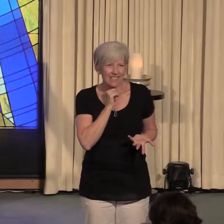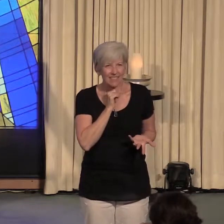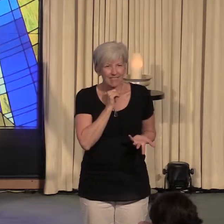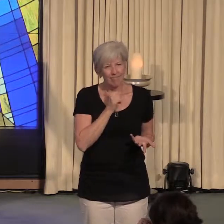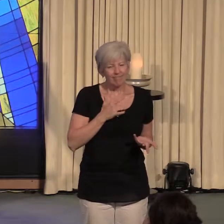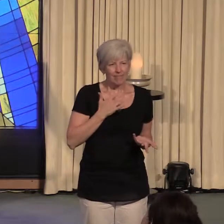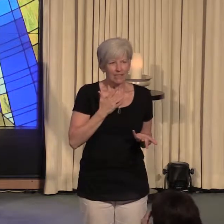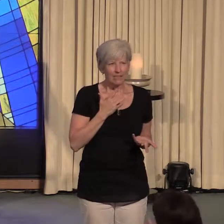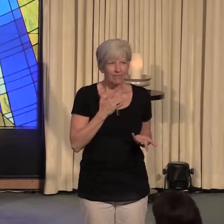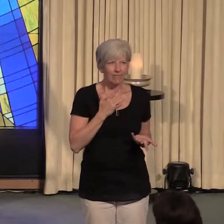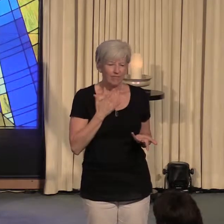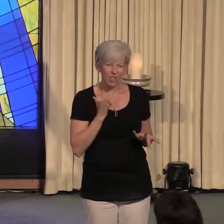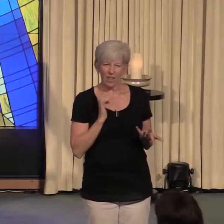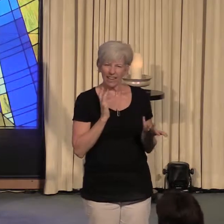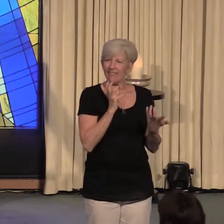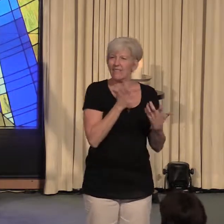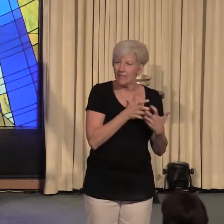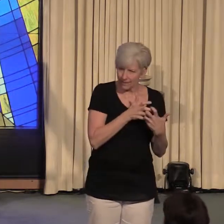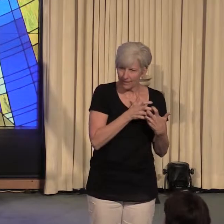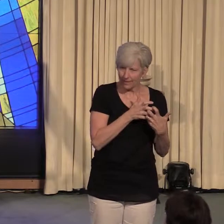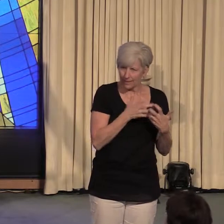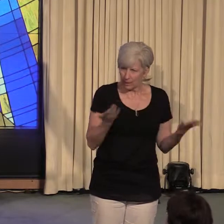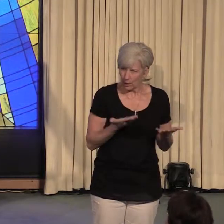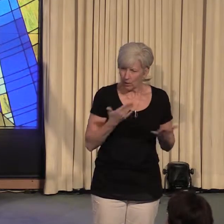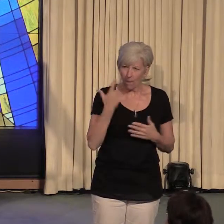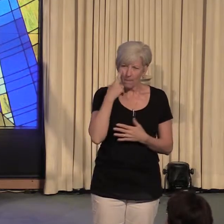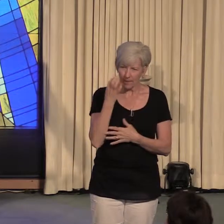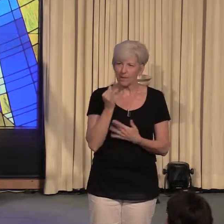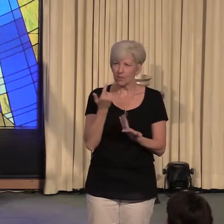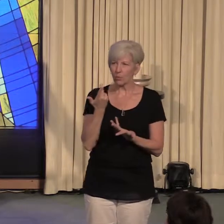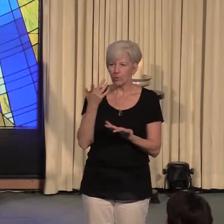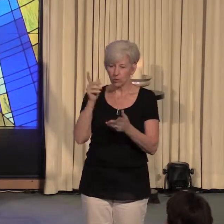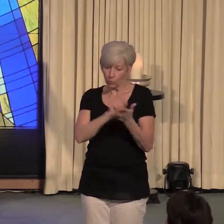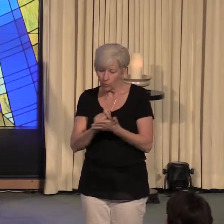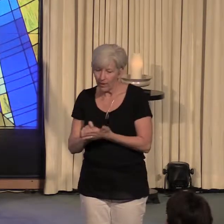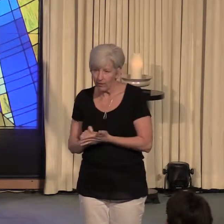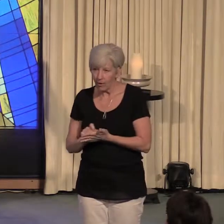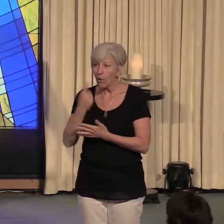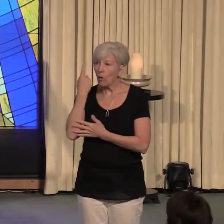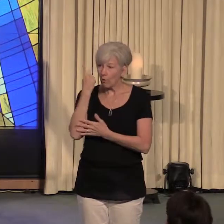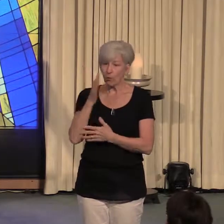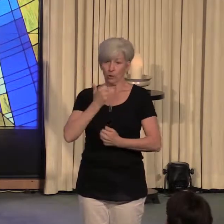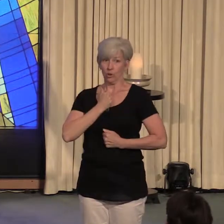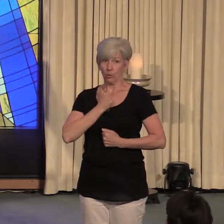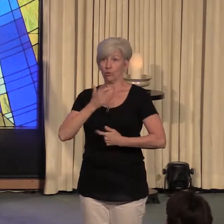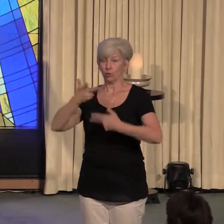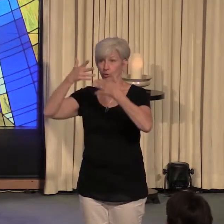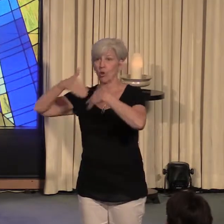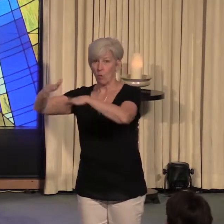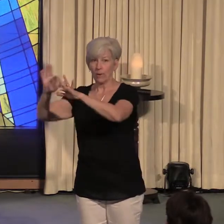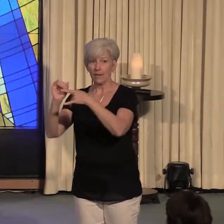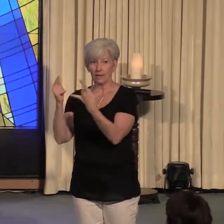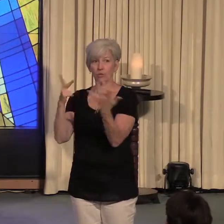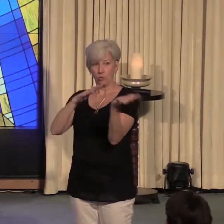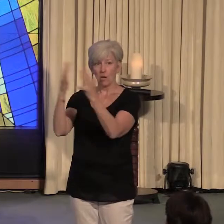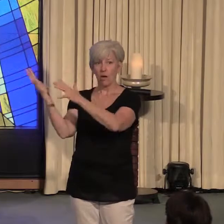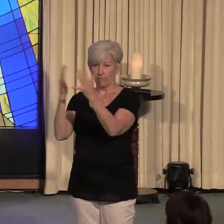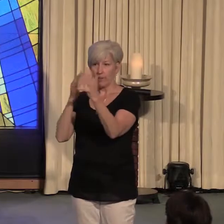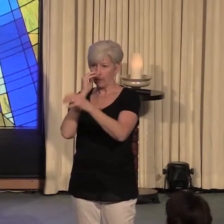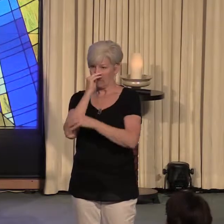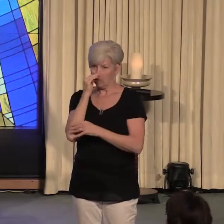for protection was written for soldiers going into combat. And if any of you are going to go into combat, I will cheerfully pray the prayer for protection with